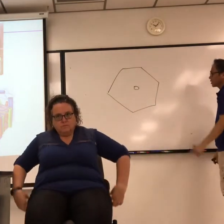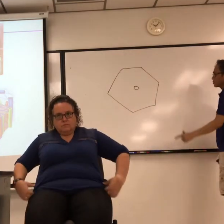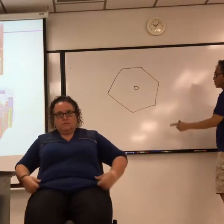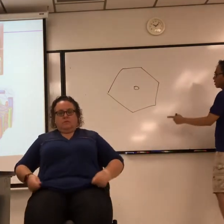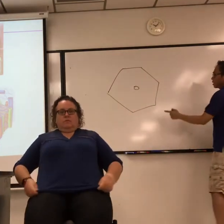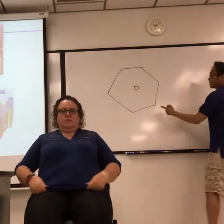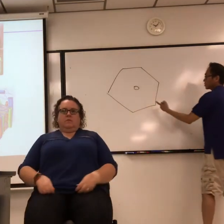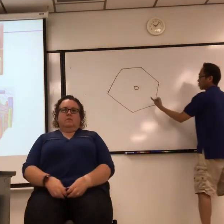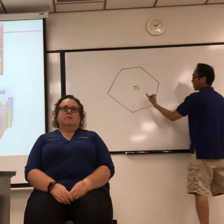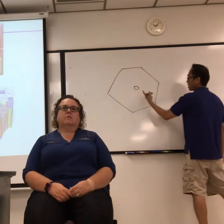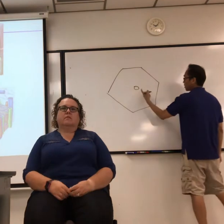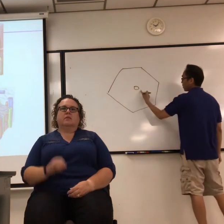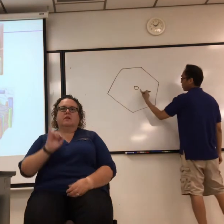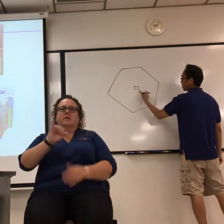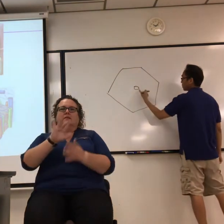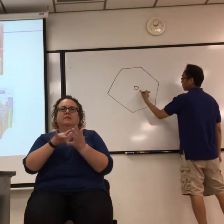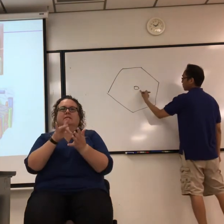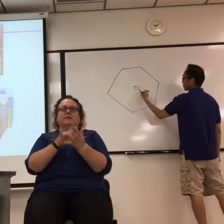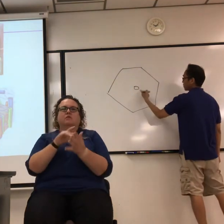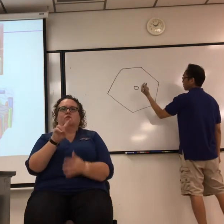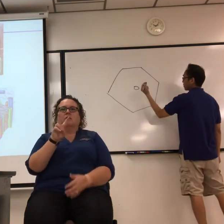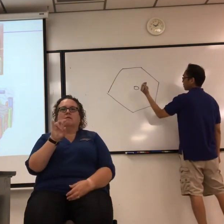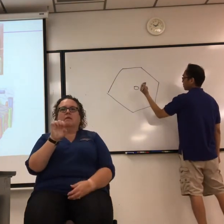That's the central vein in the middle.